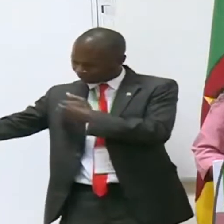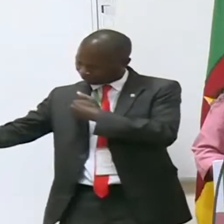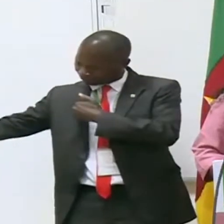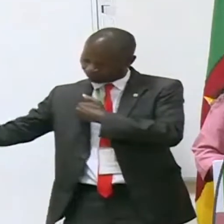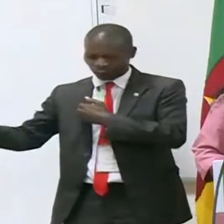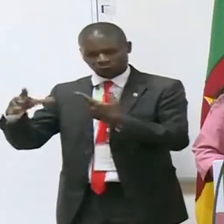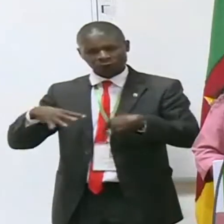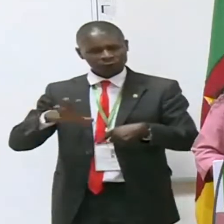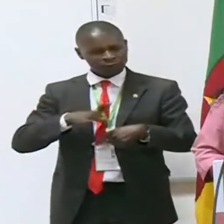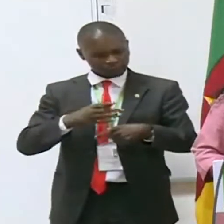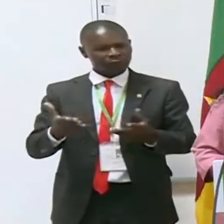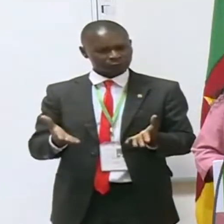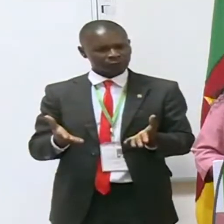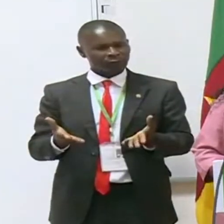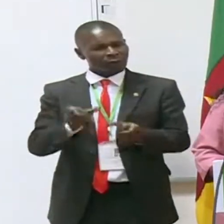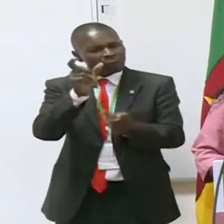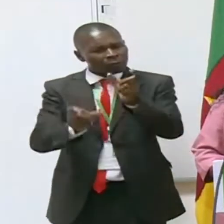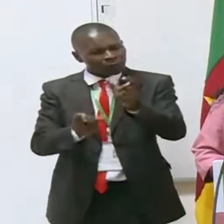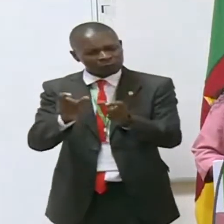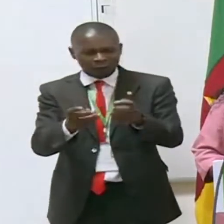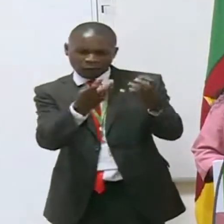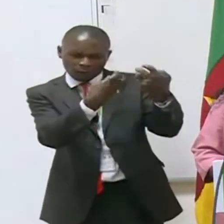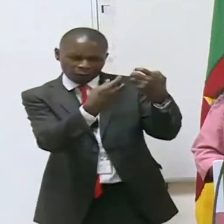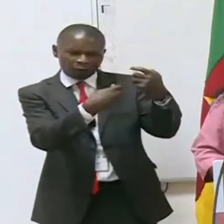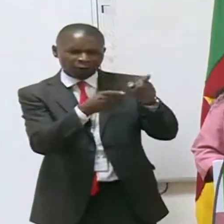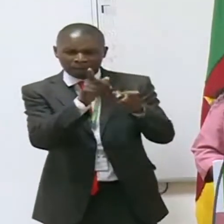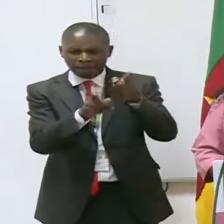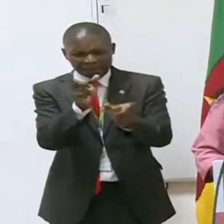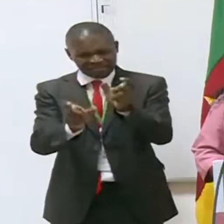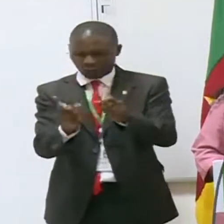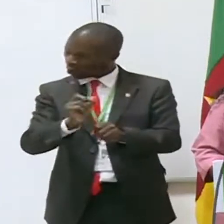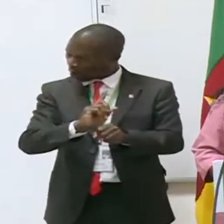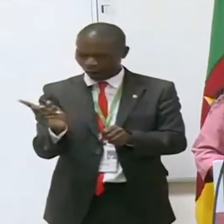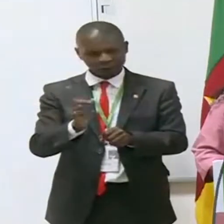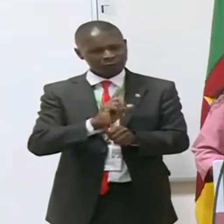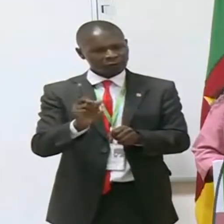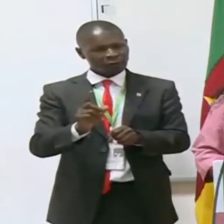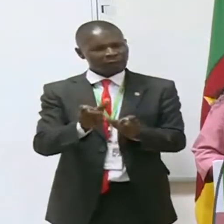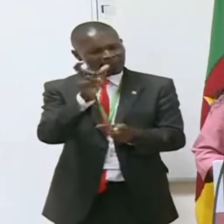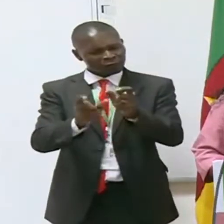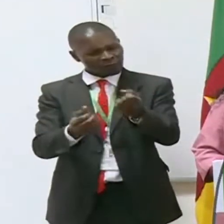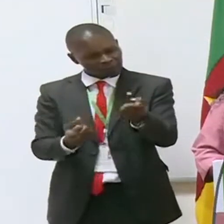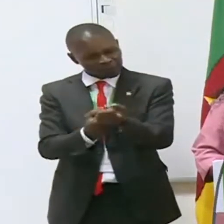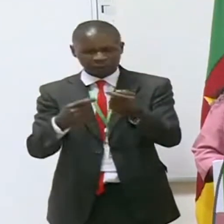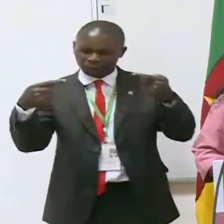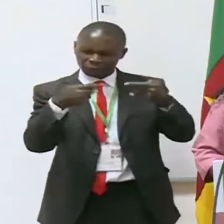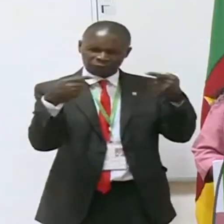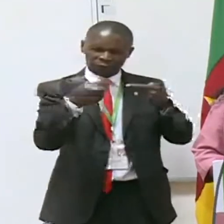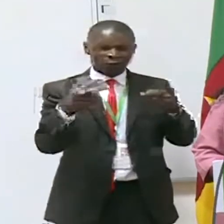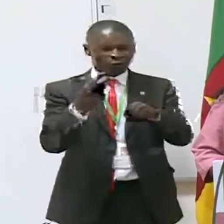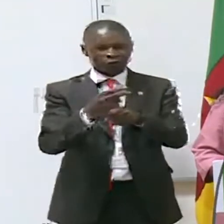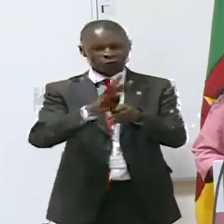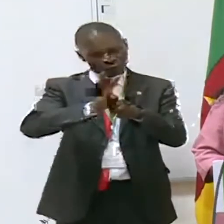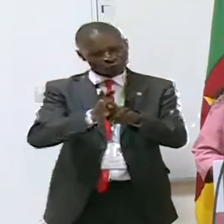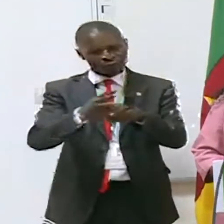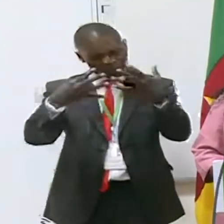when coughing, sneezing, or using the crest of your elbow. Avoid close contact